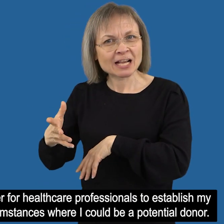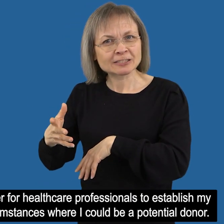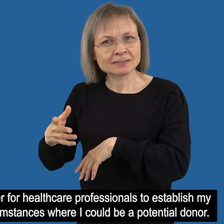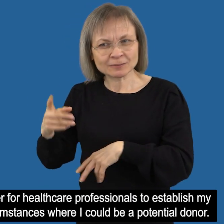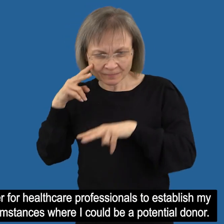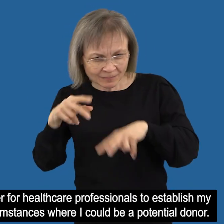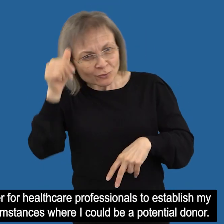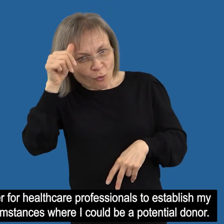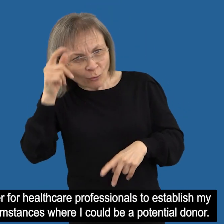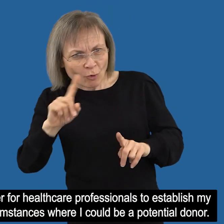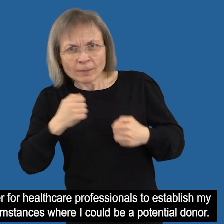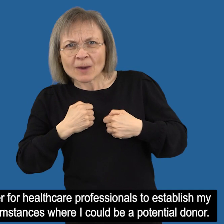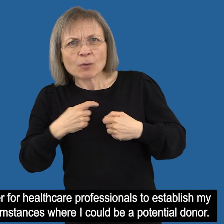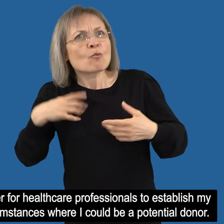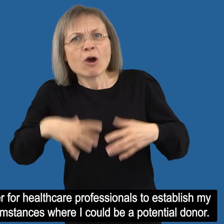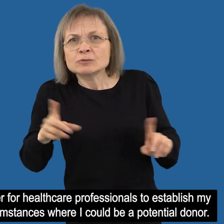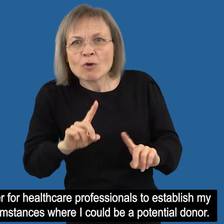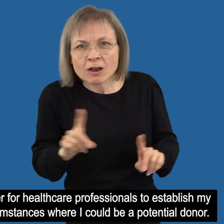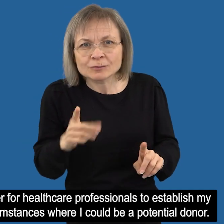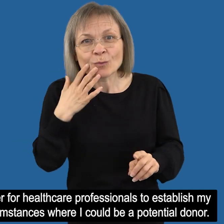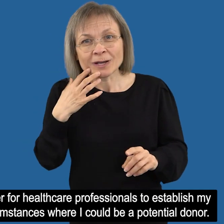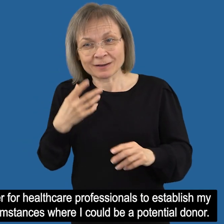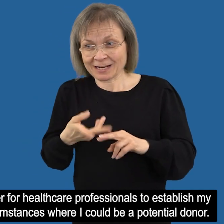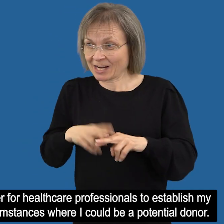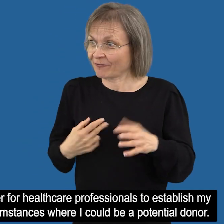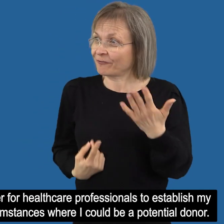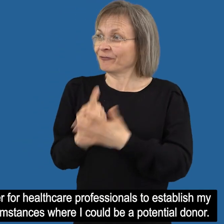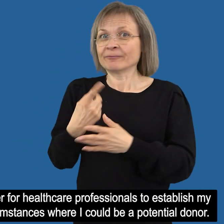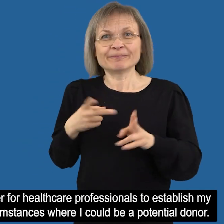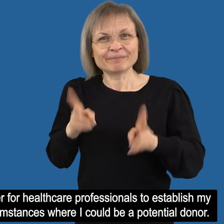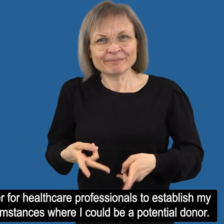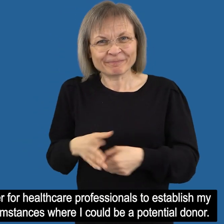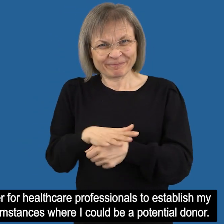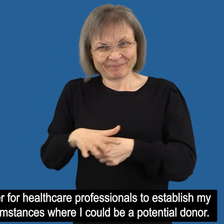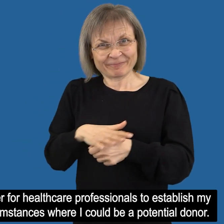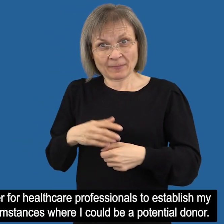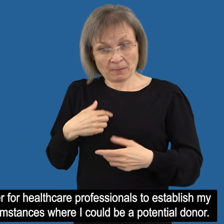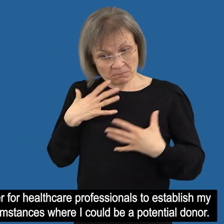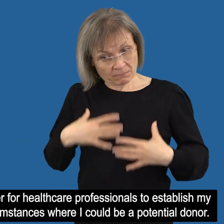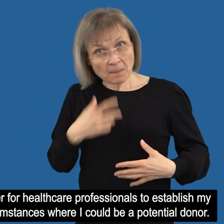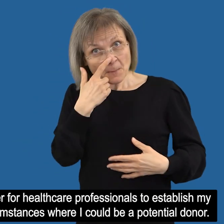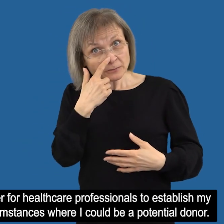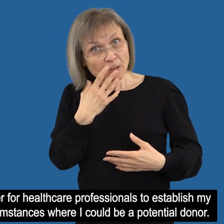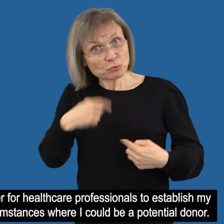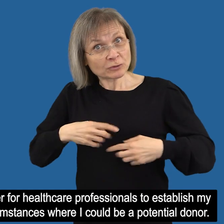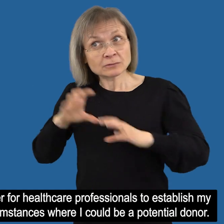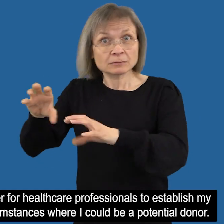This will make it easier for healthcare professionals to establish my wishes if I die in circumstances where I could be a